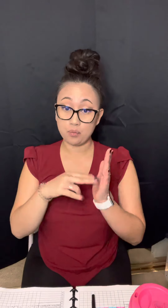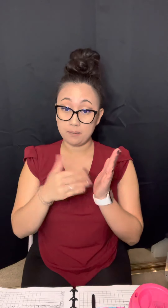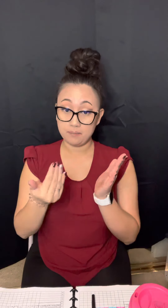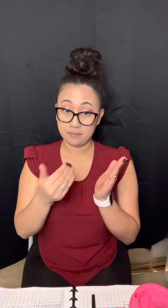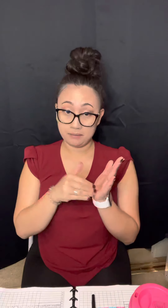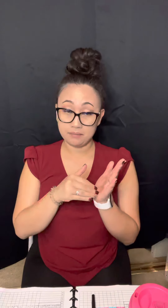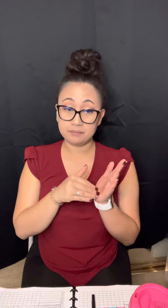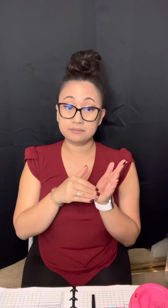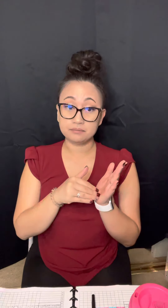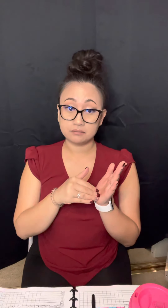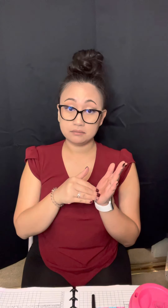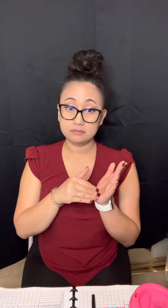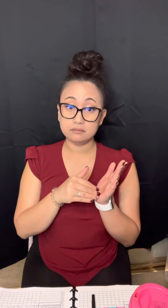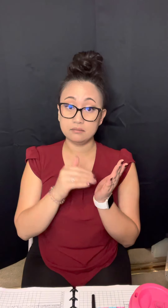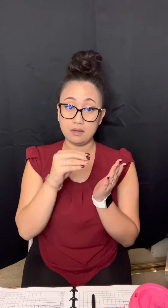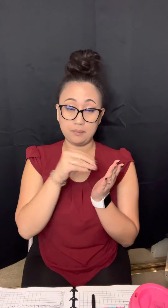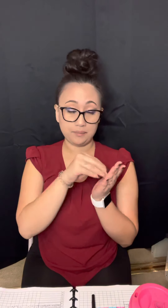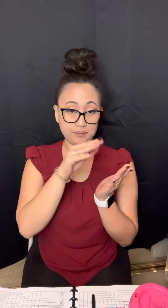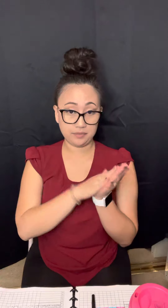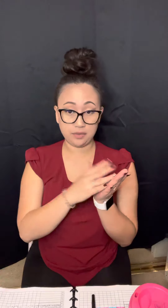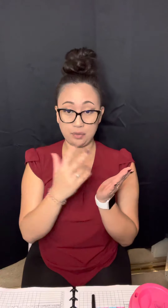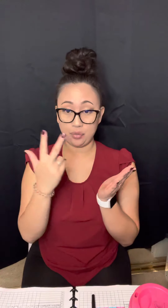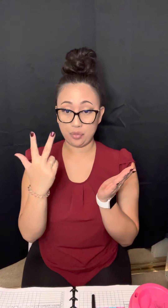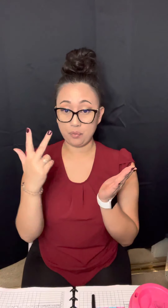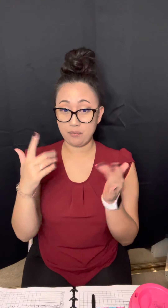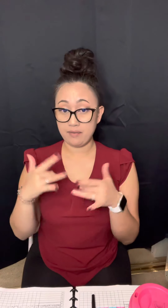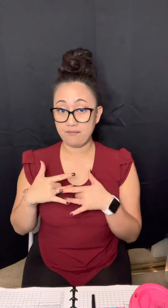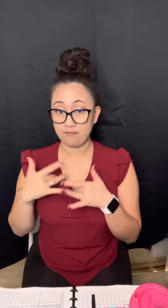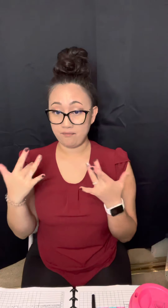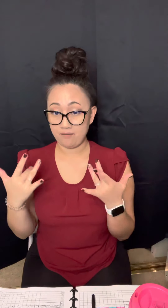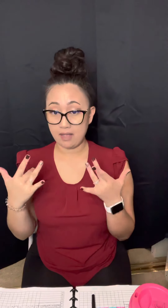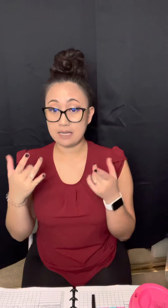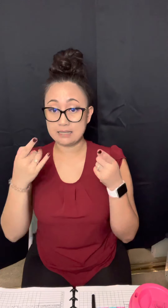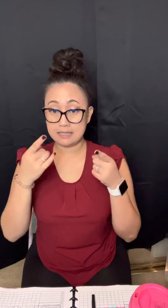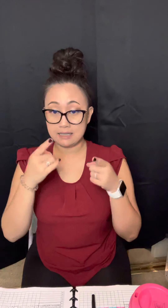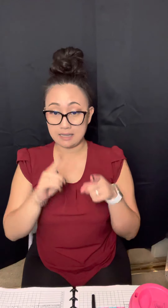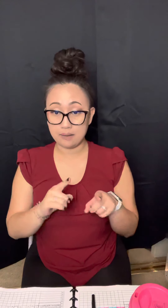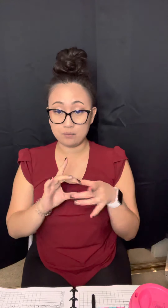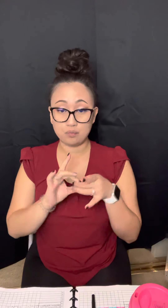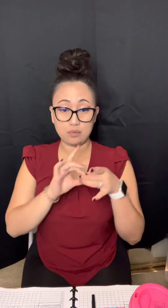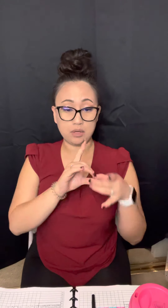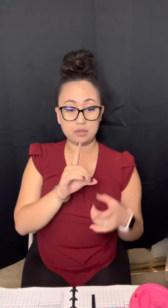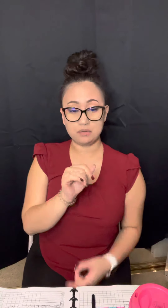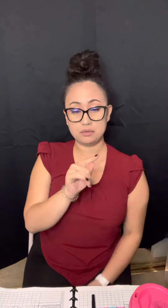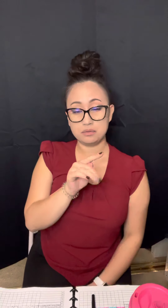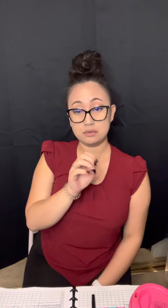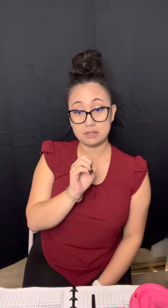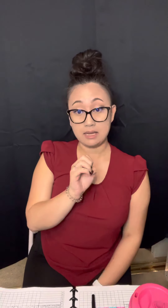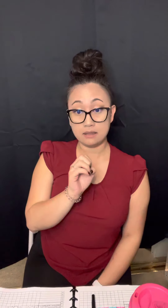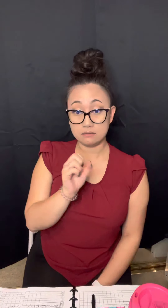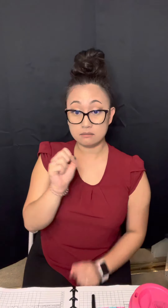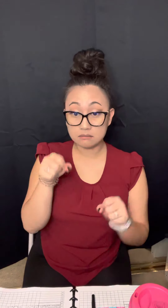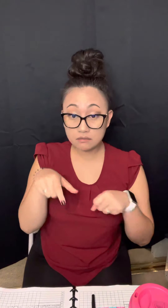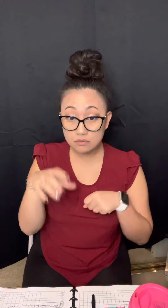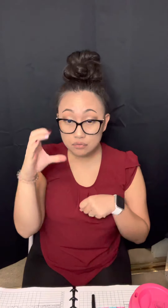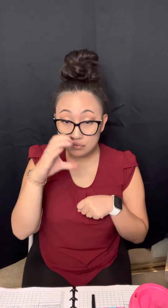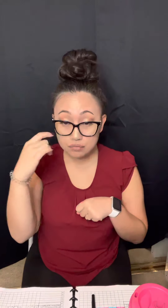list 3 things that happened on a date. Can you find something that happened on a date from the story?